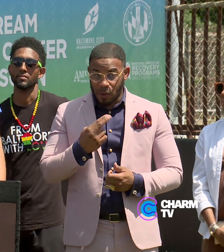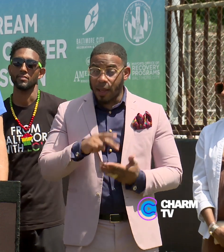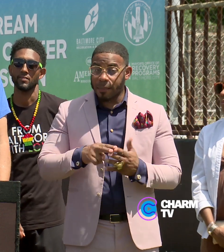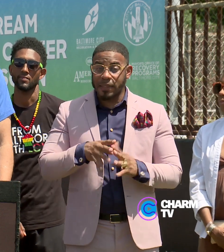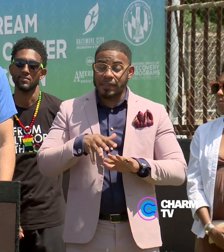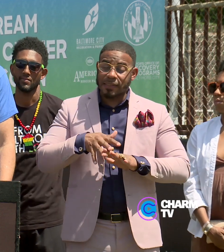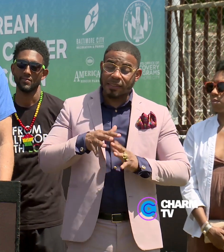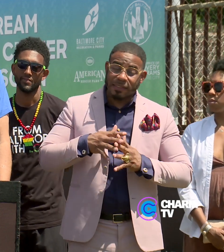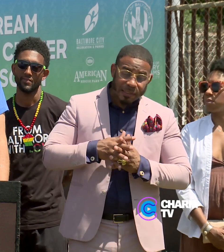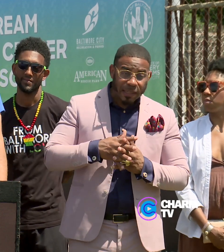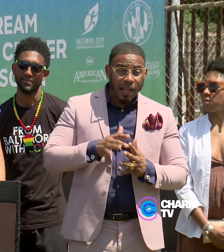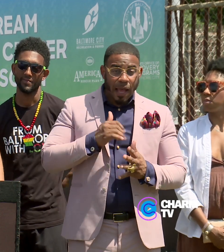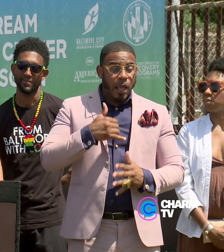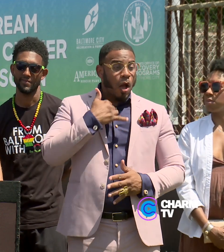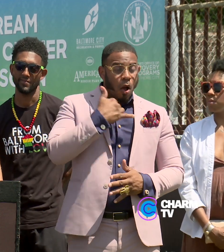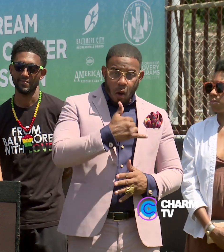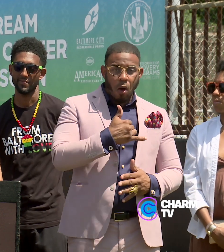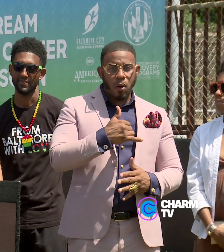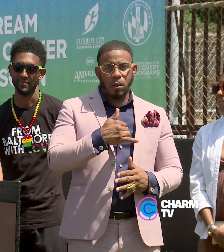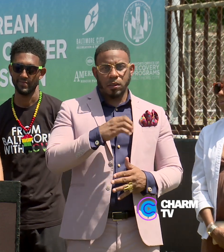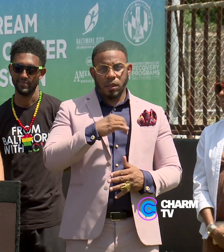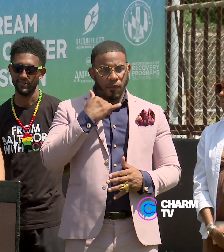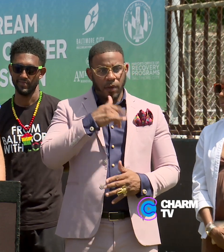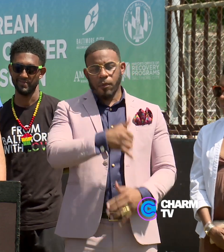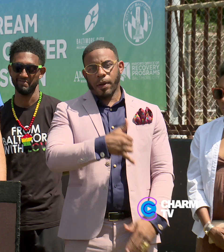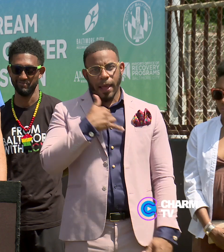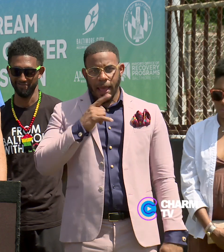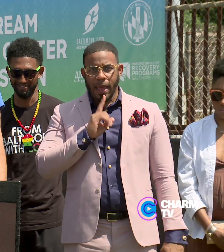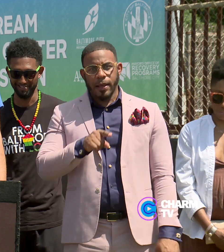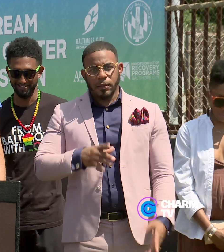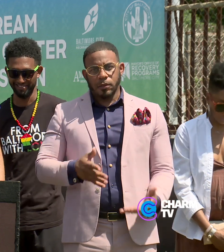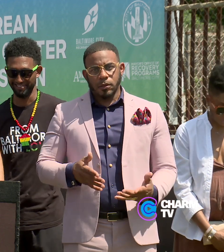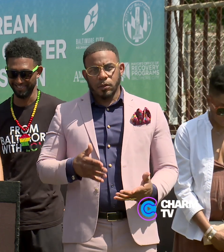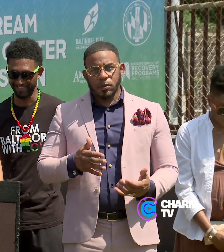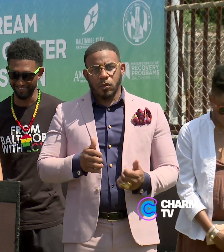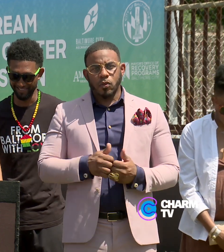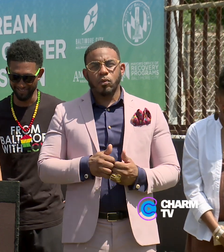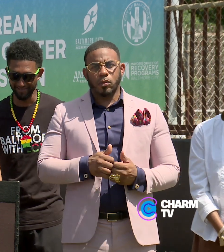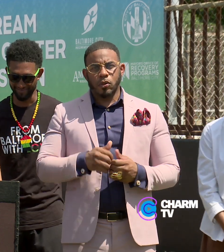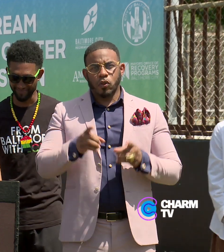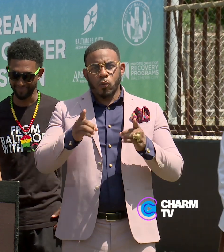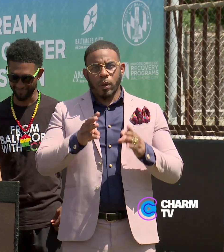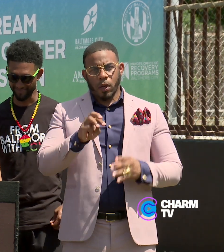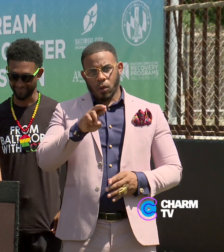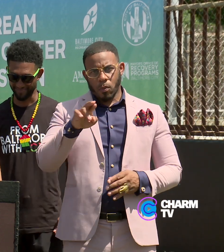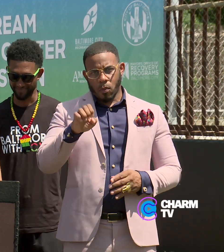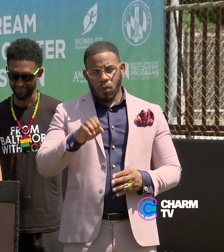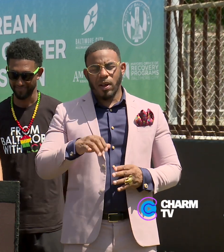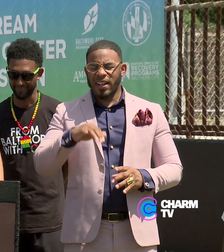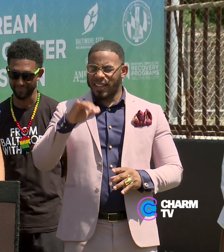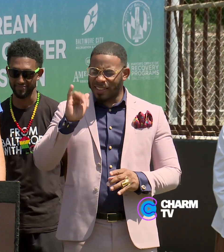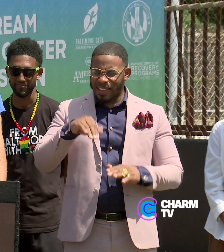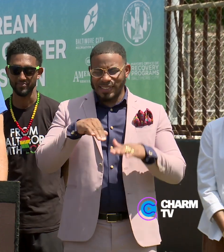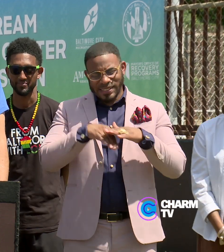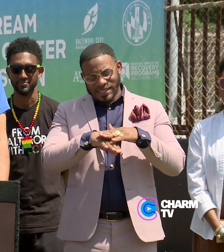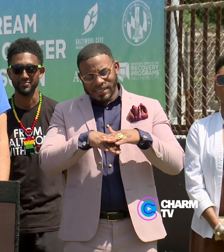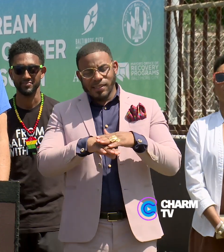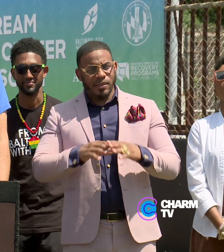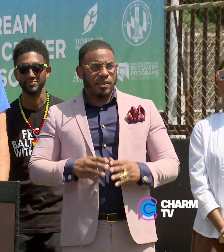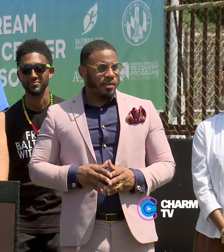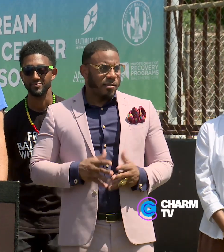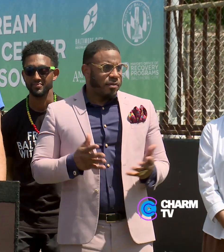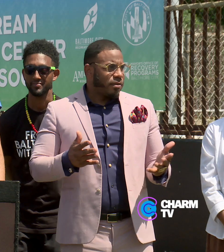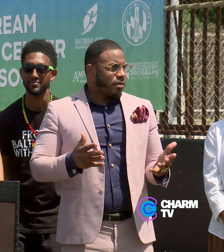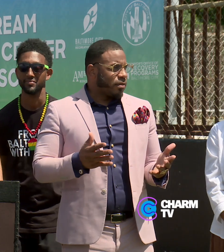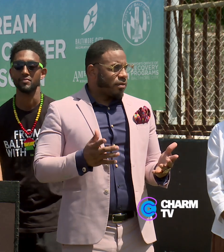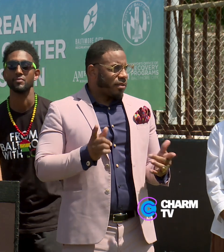I mean close enough that I can call on his cell phone and he will pick up, with Director Moore. That's accessibility that